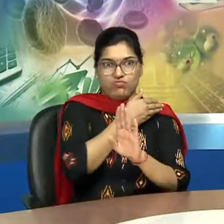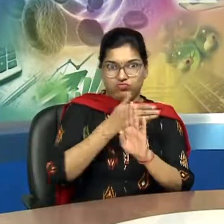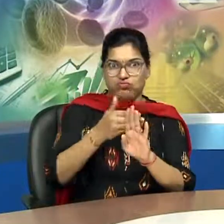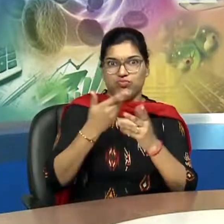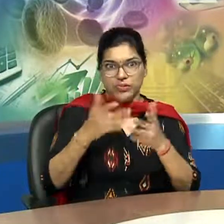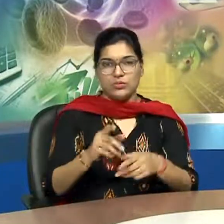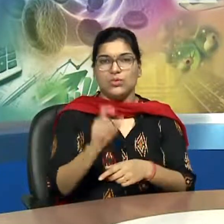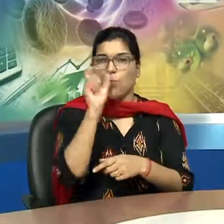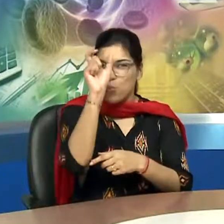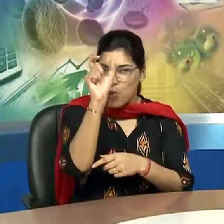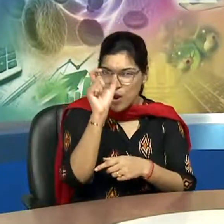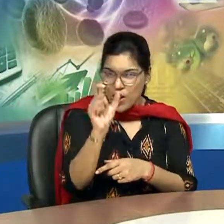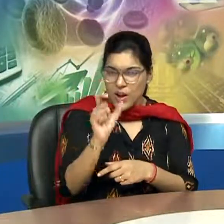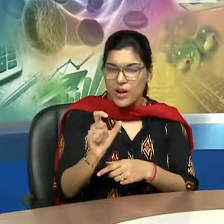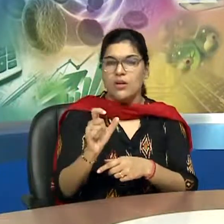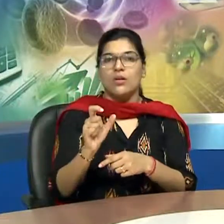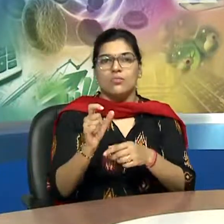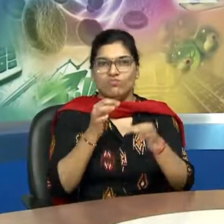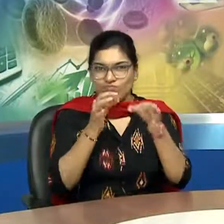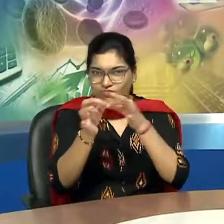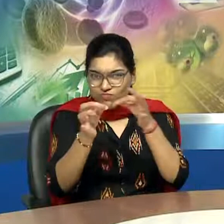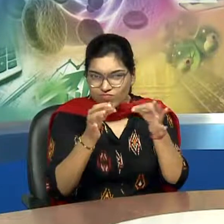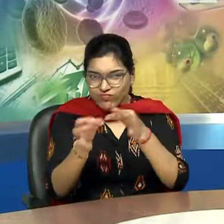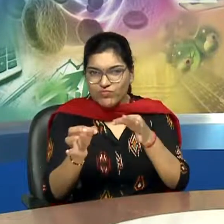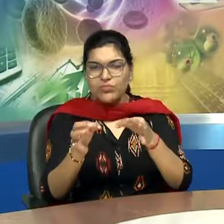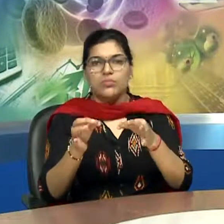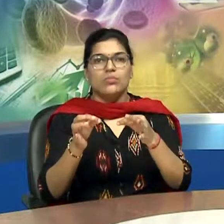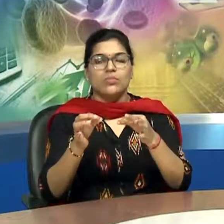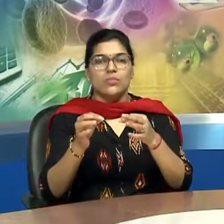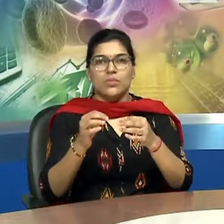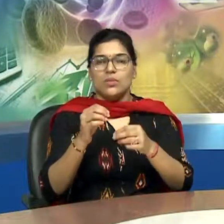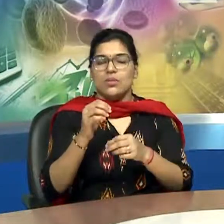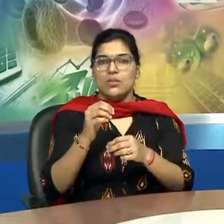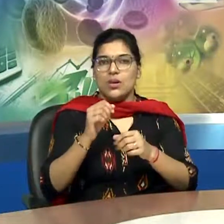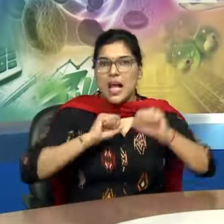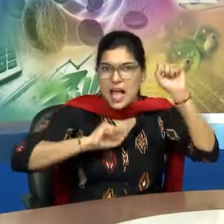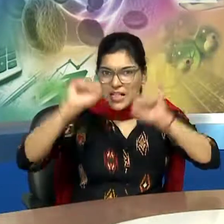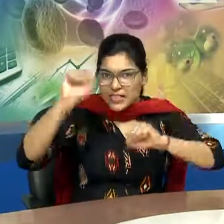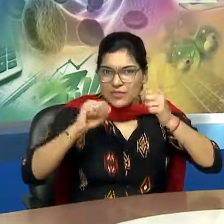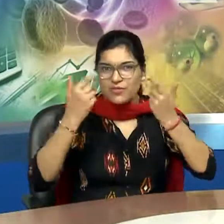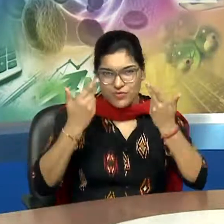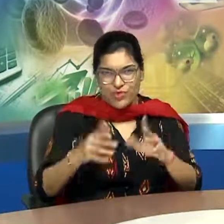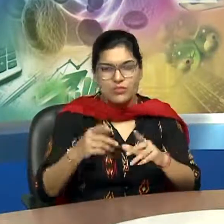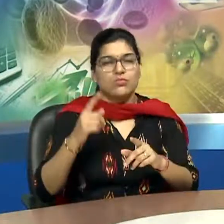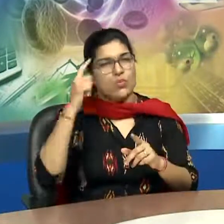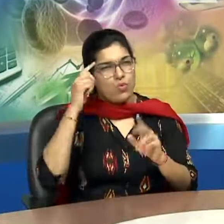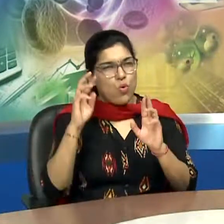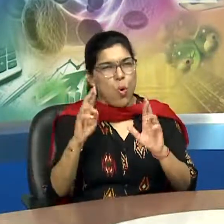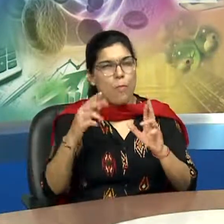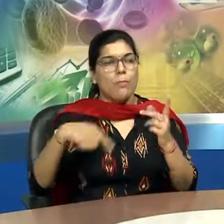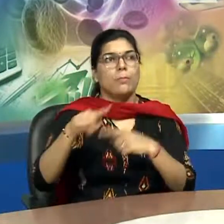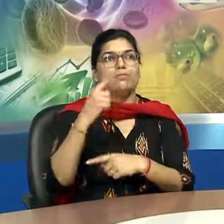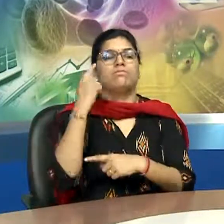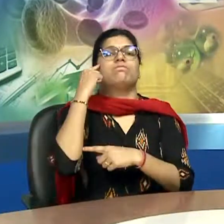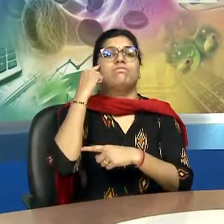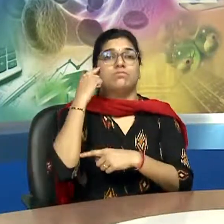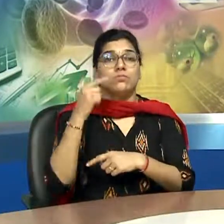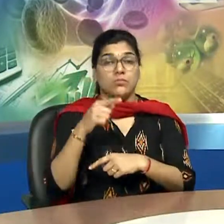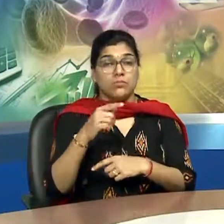Till now we have covered the difficult words, we have understood the lesson and also the exercises question answer.